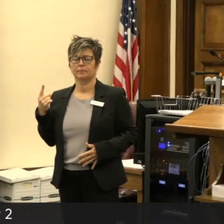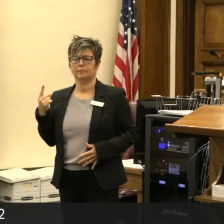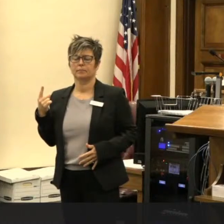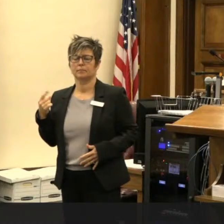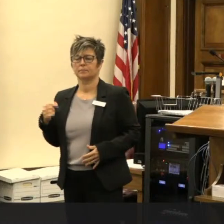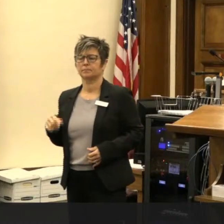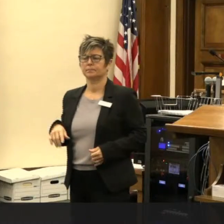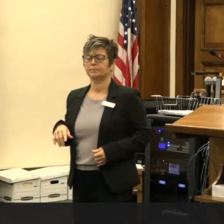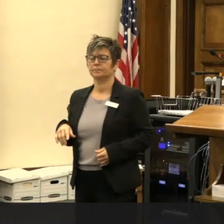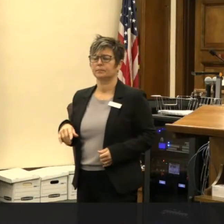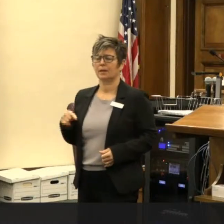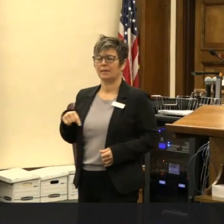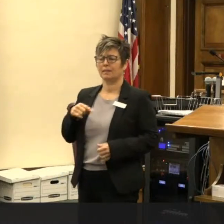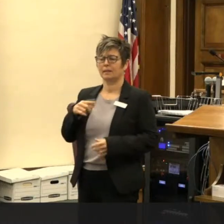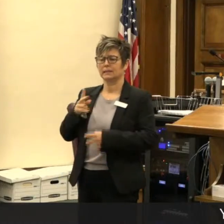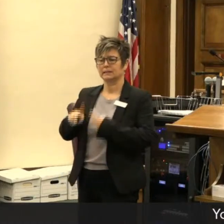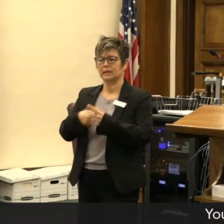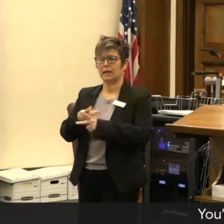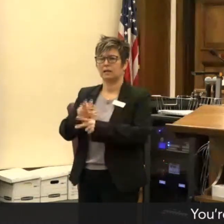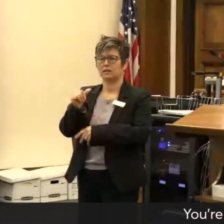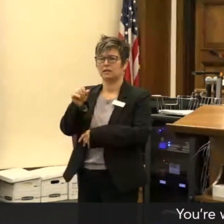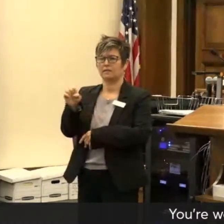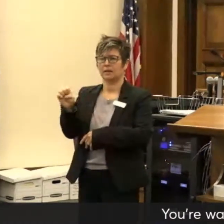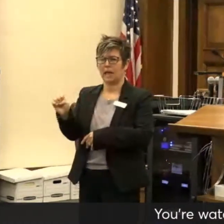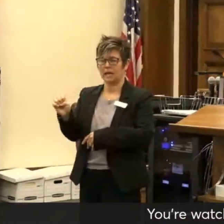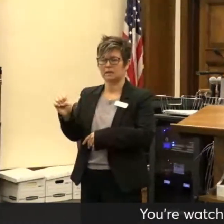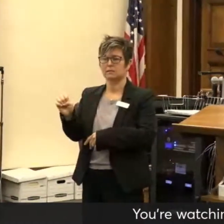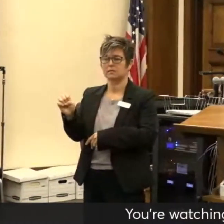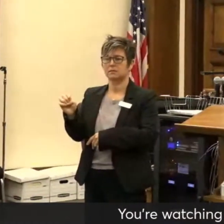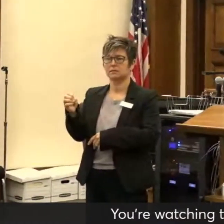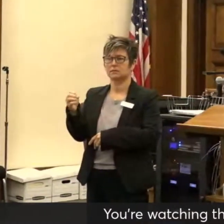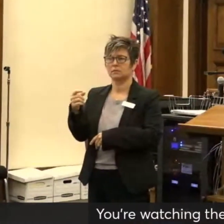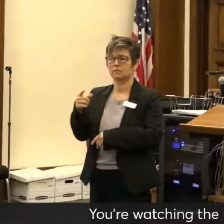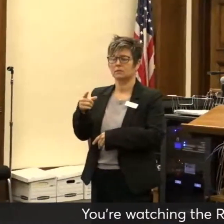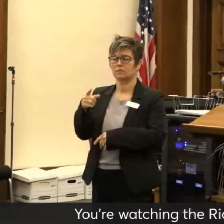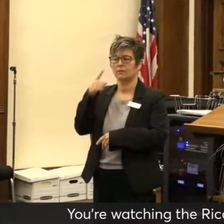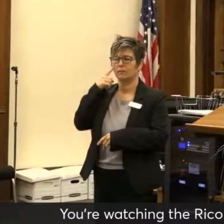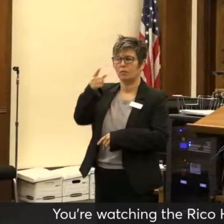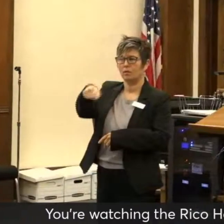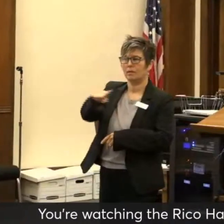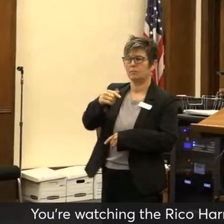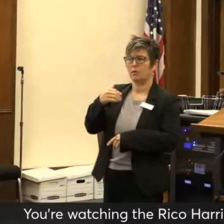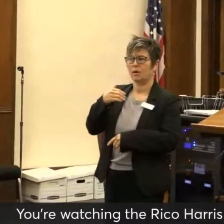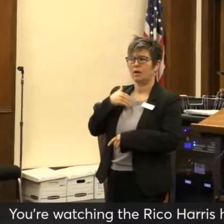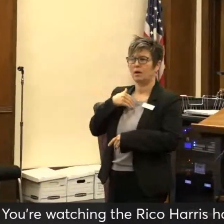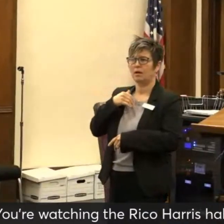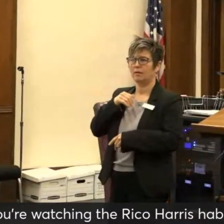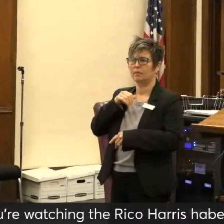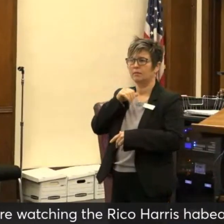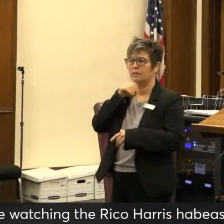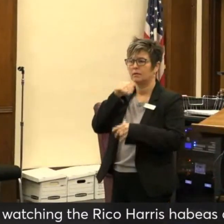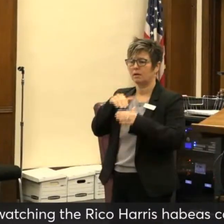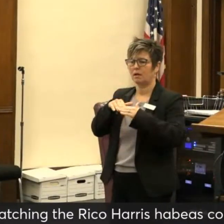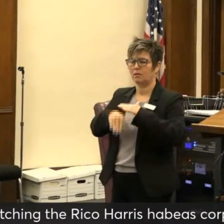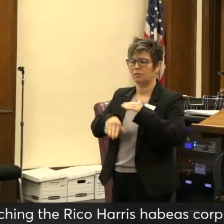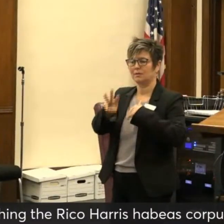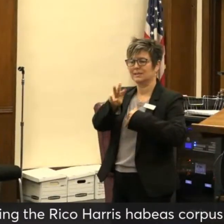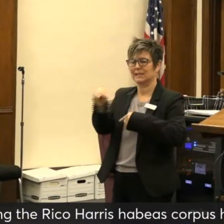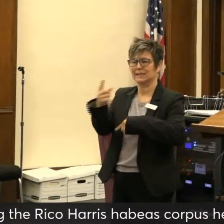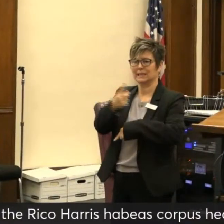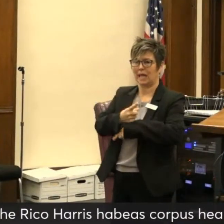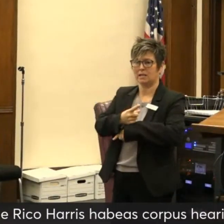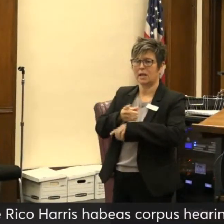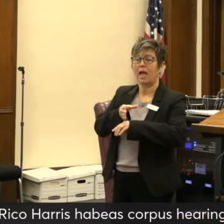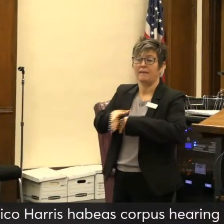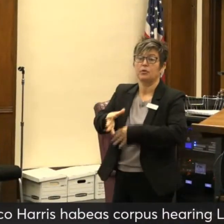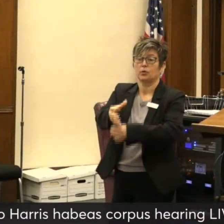this, for the petitioner to have no less than 60 days, unless you would like more upon receipt of the transcript.